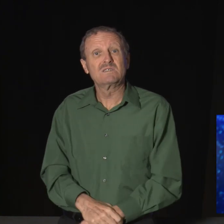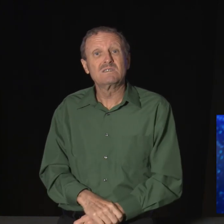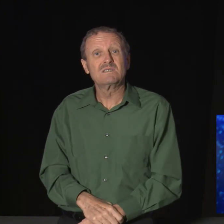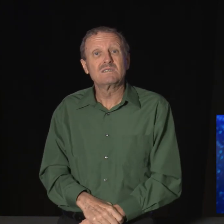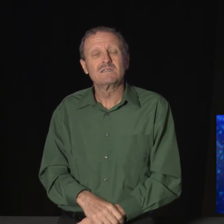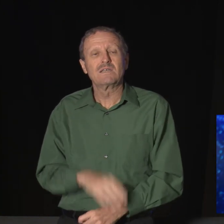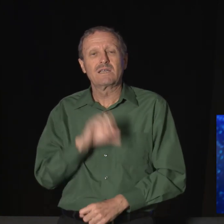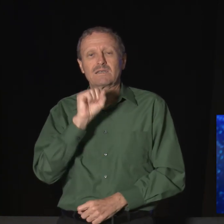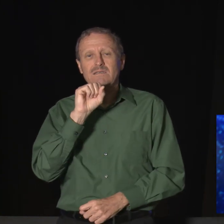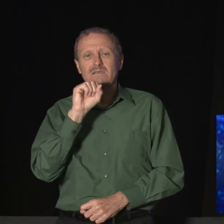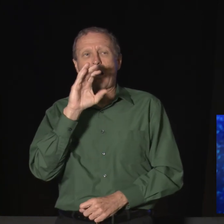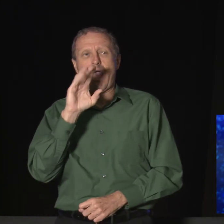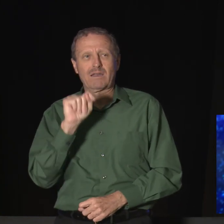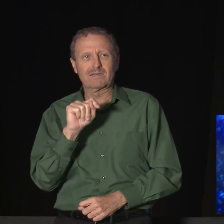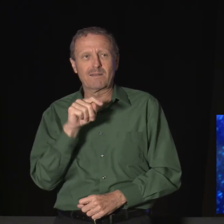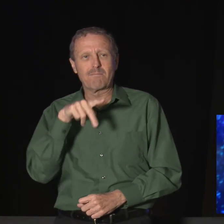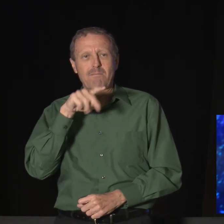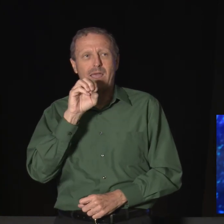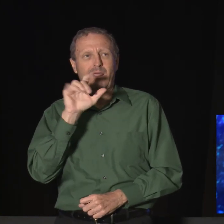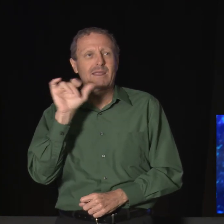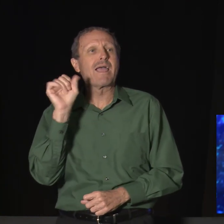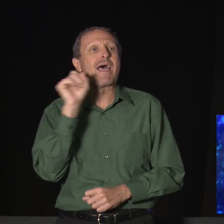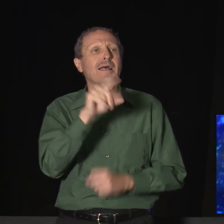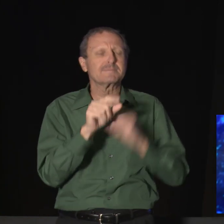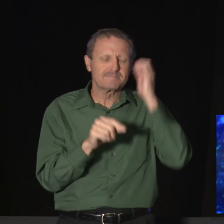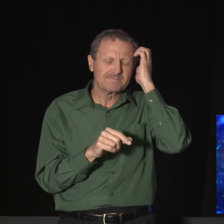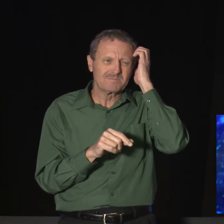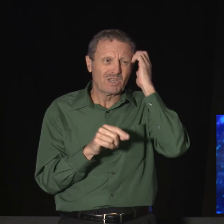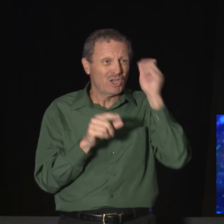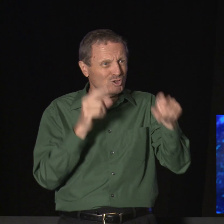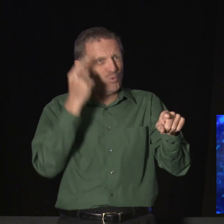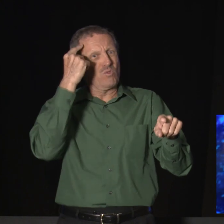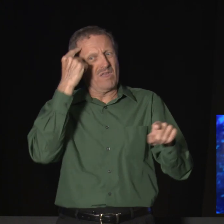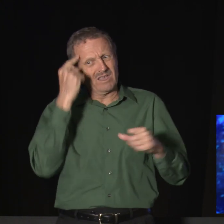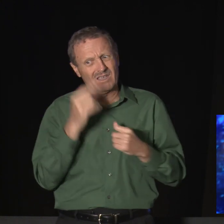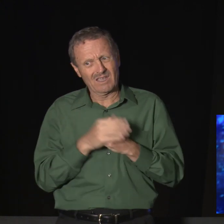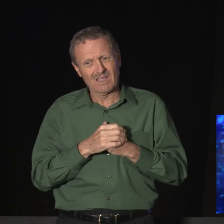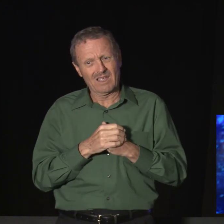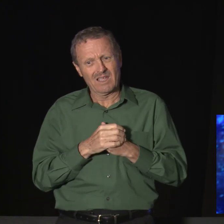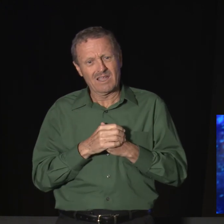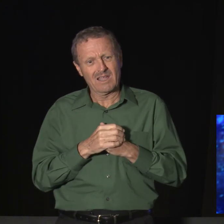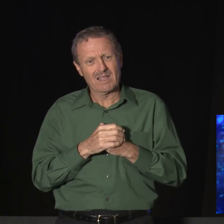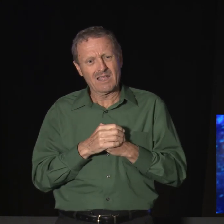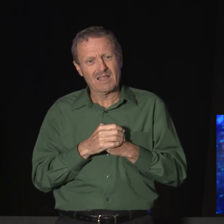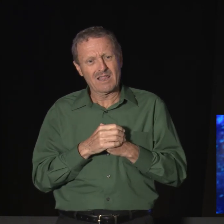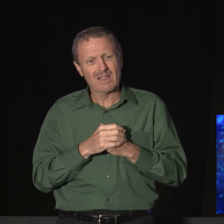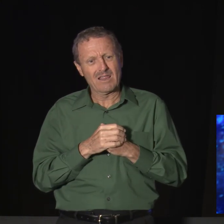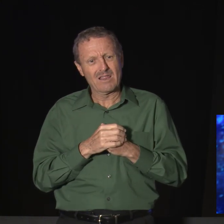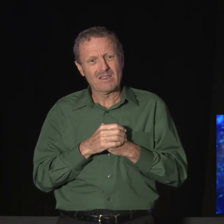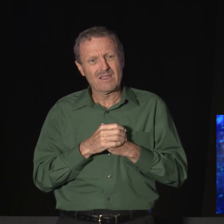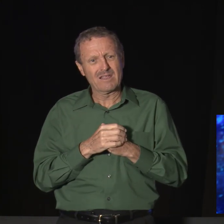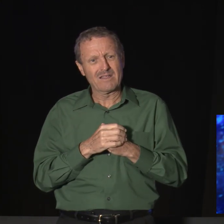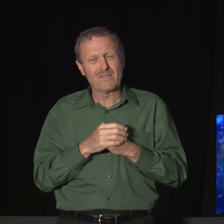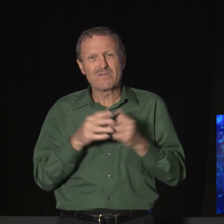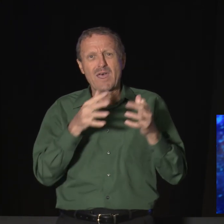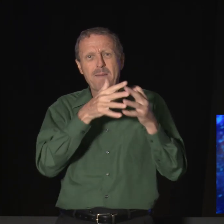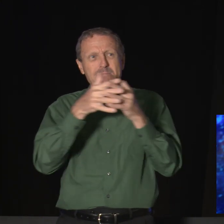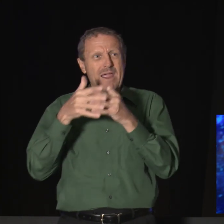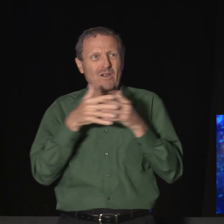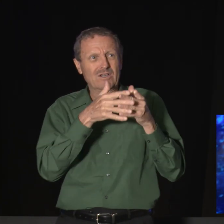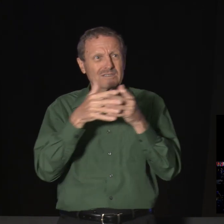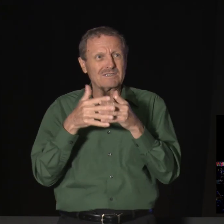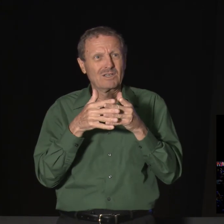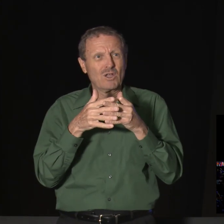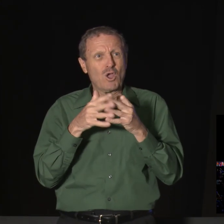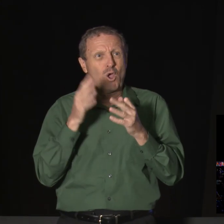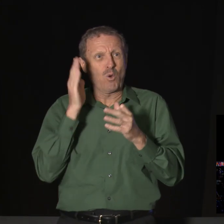And then Scott Pelley asked her, did it ever cross your mind that the President of the United States